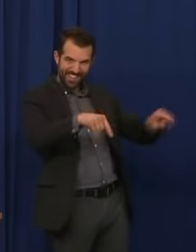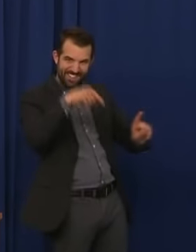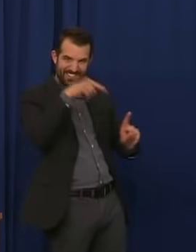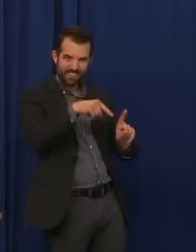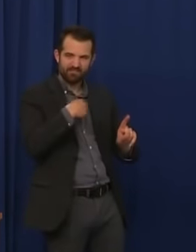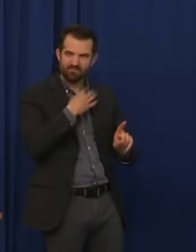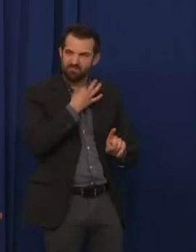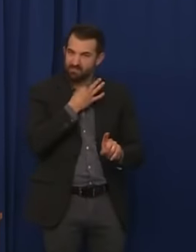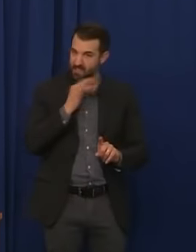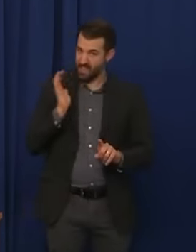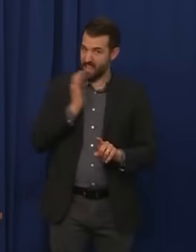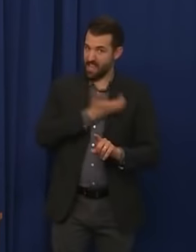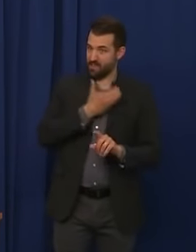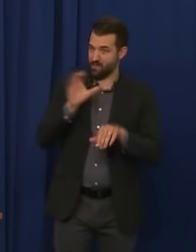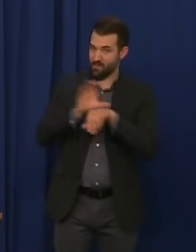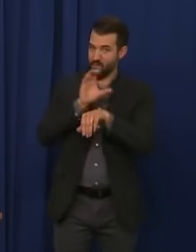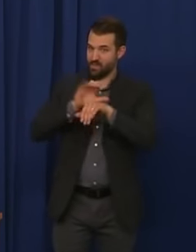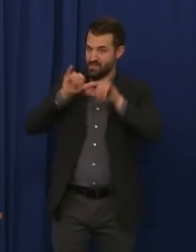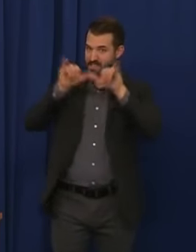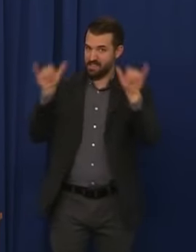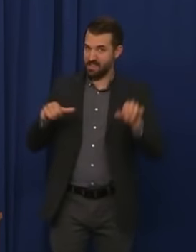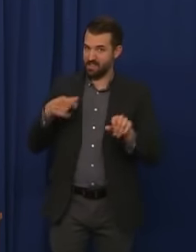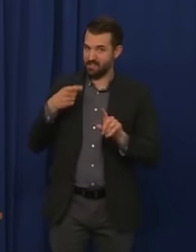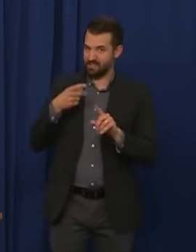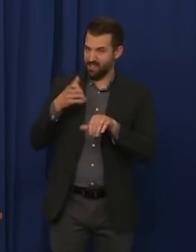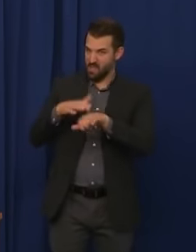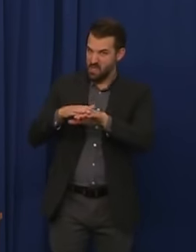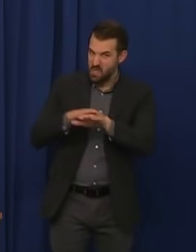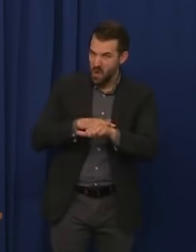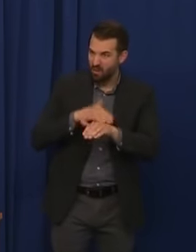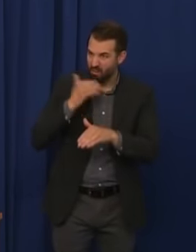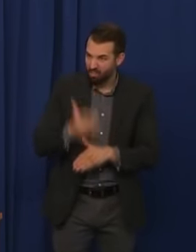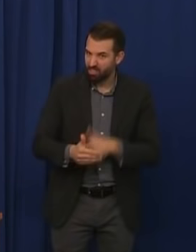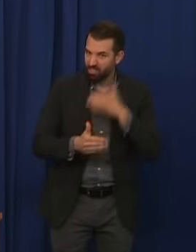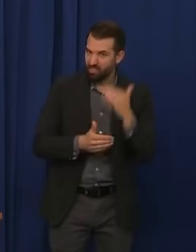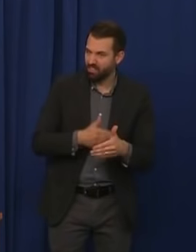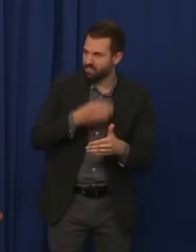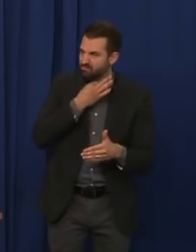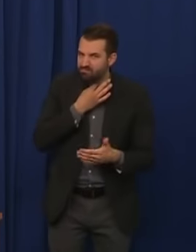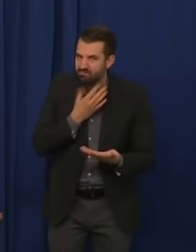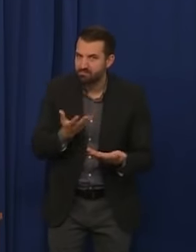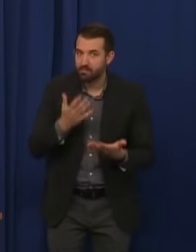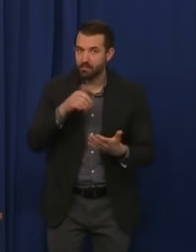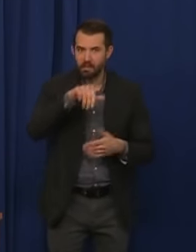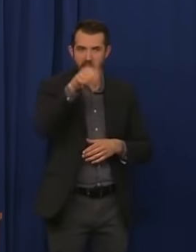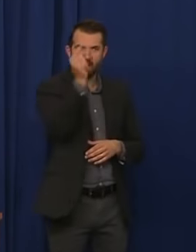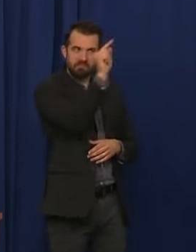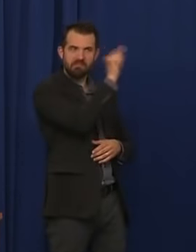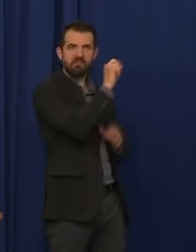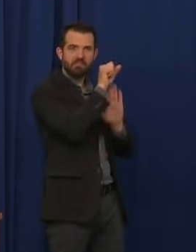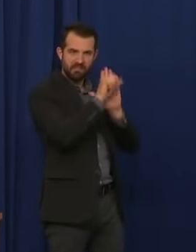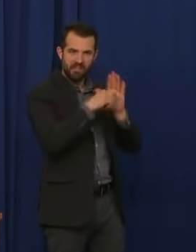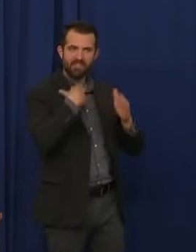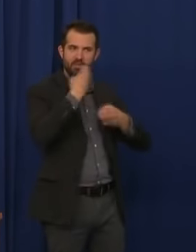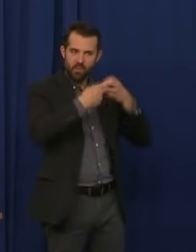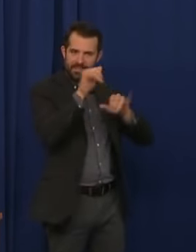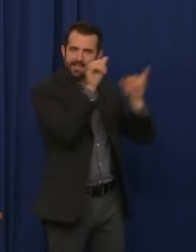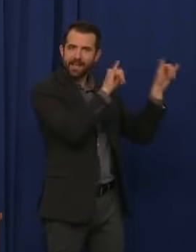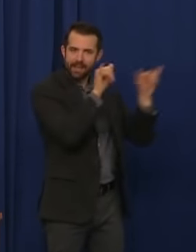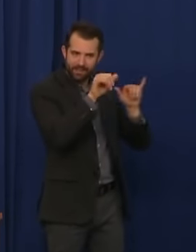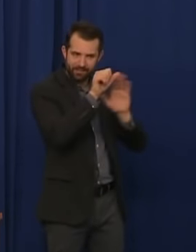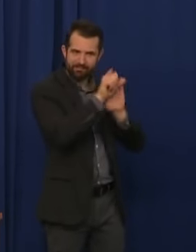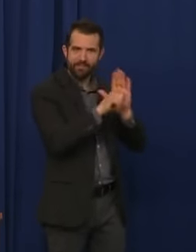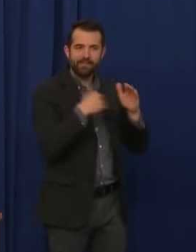computer program fixed? Some other states apparently have had similar problems. Some have dealt with it and some have not. So